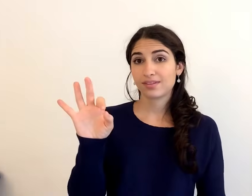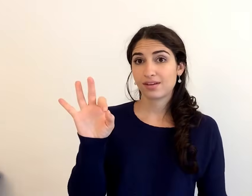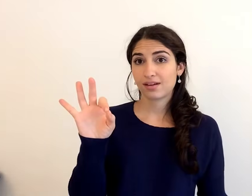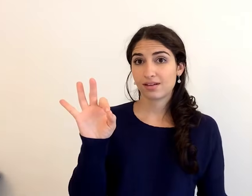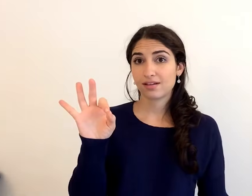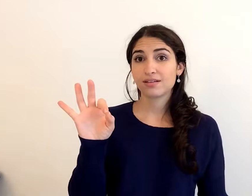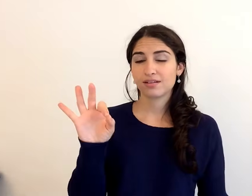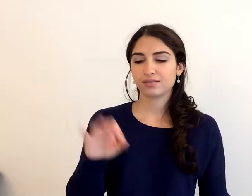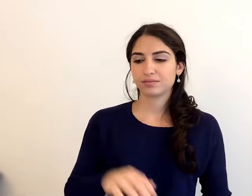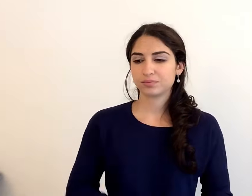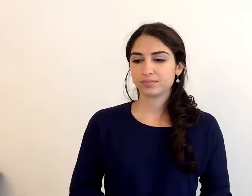Number 9.